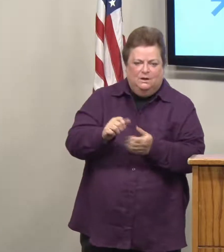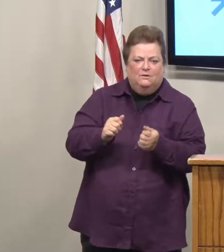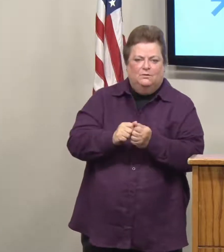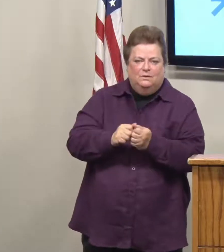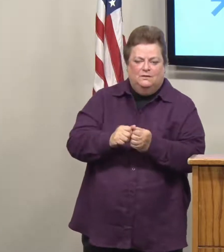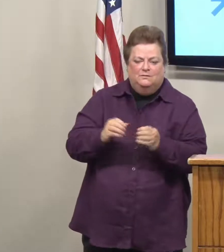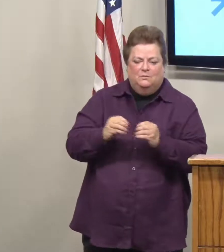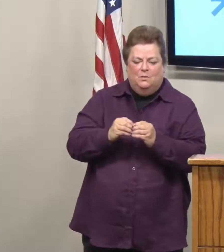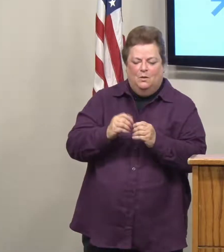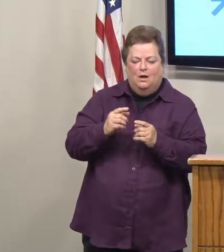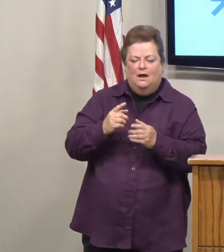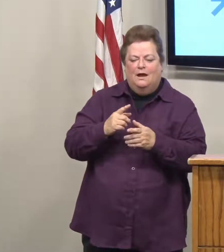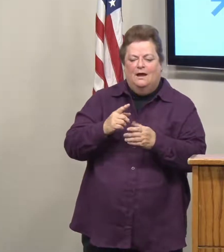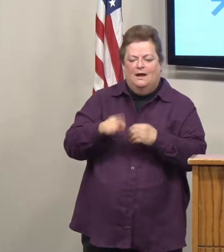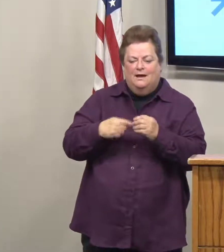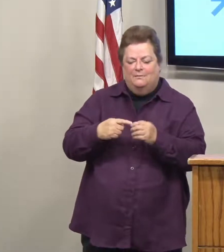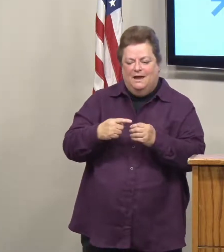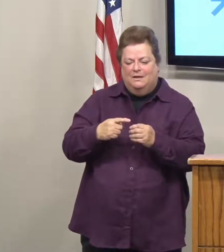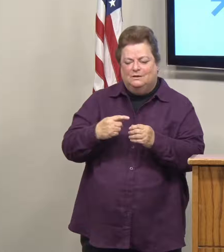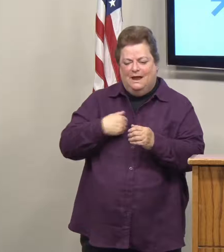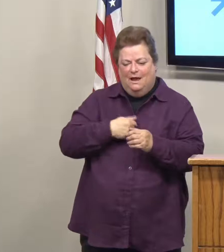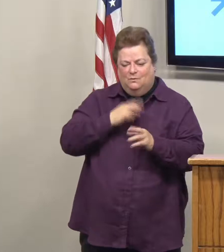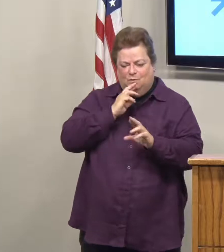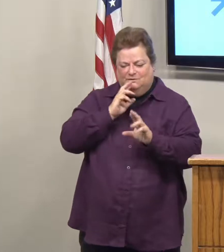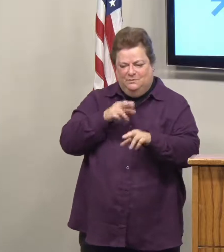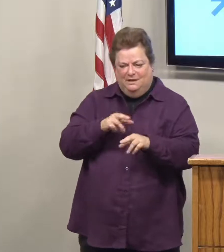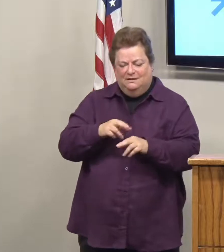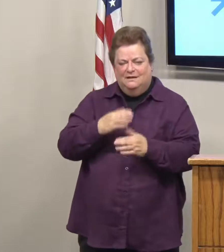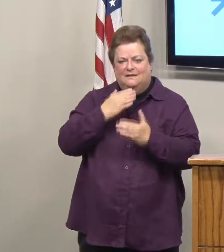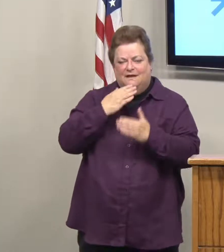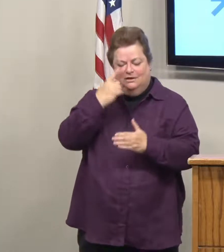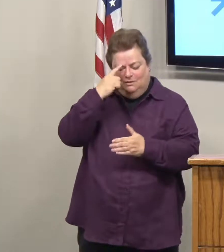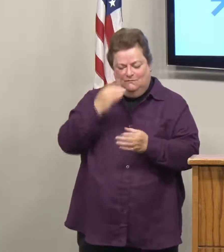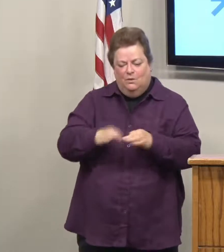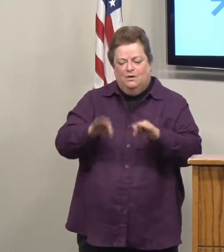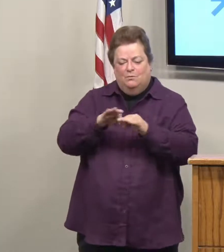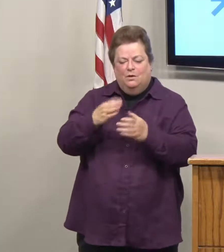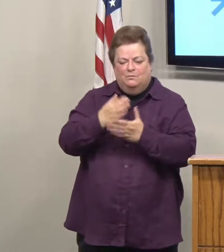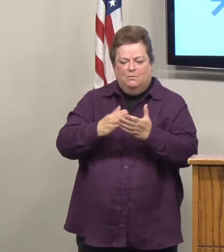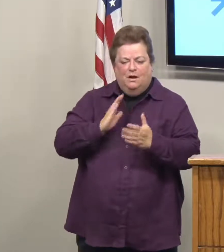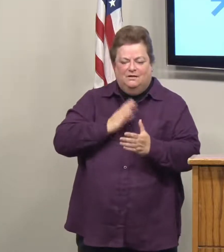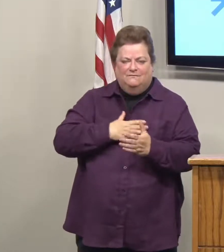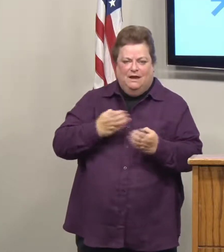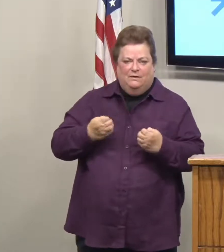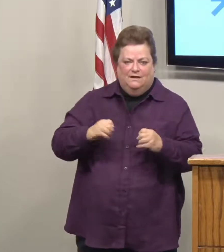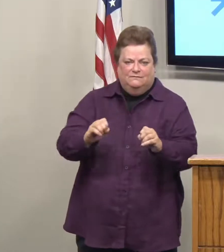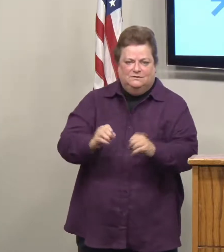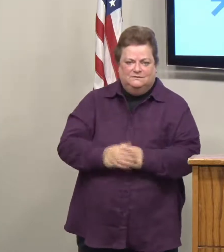our local conditions and pandemic response efforts. Thank you for being such an important part of that effort.